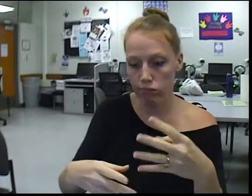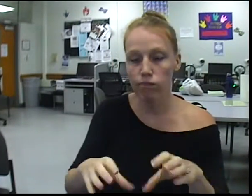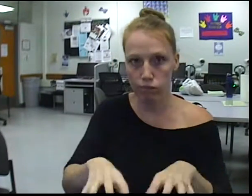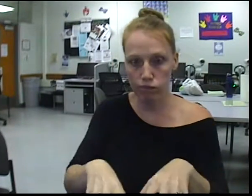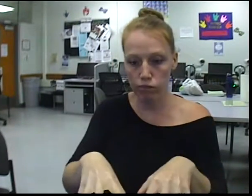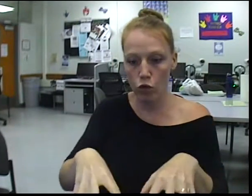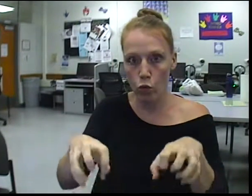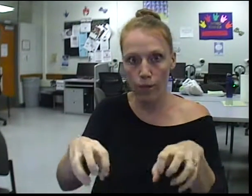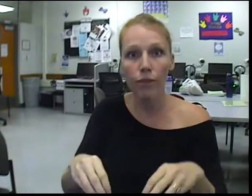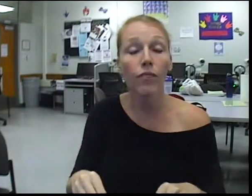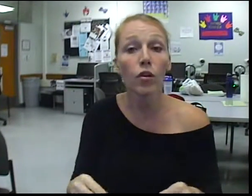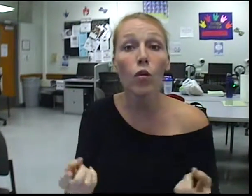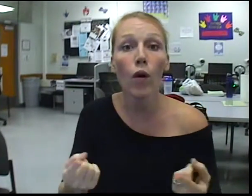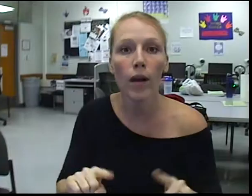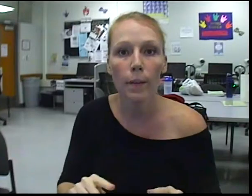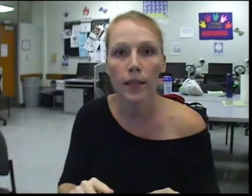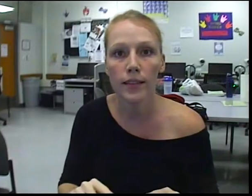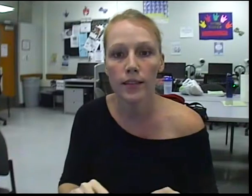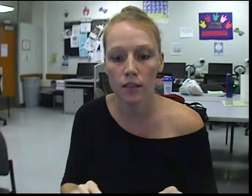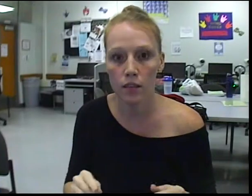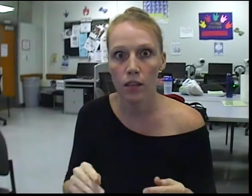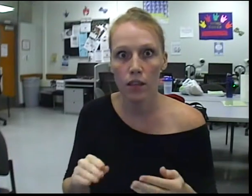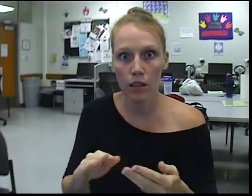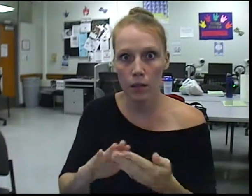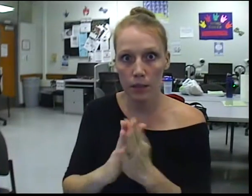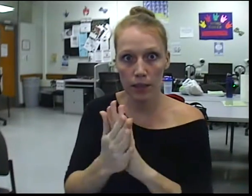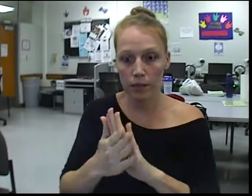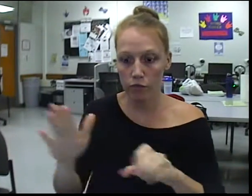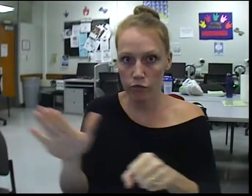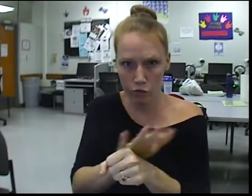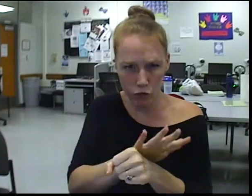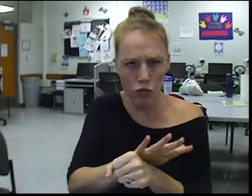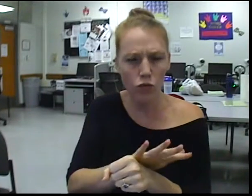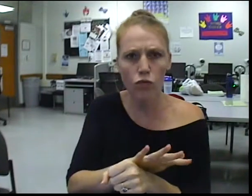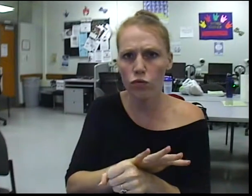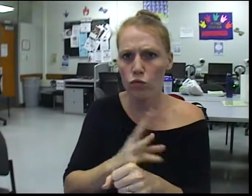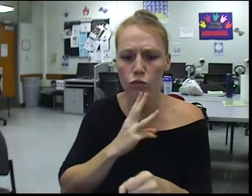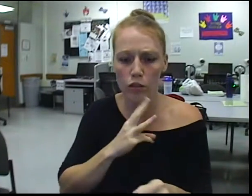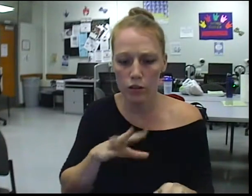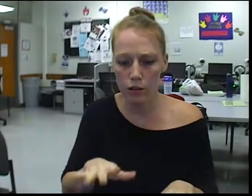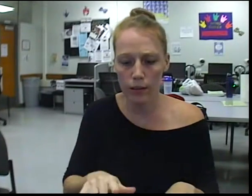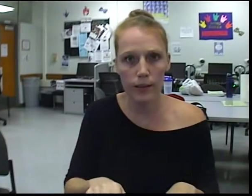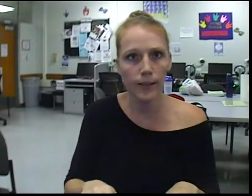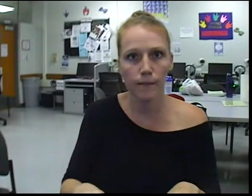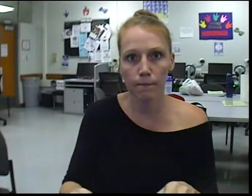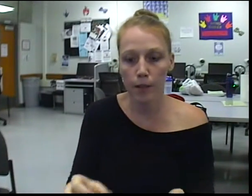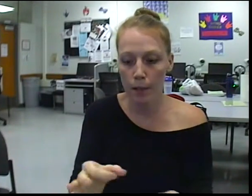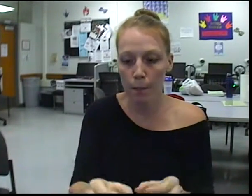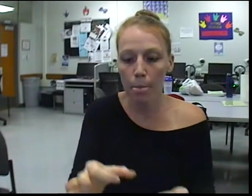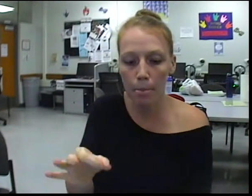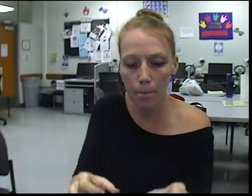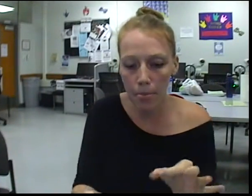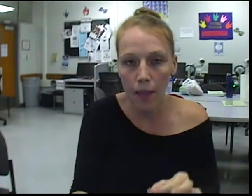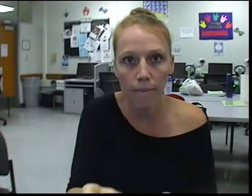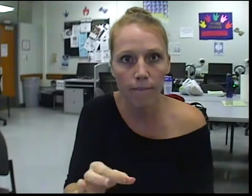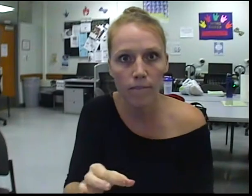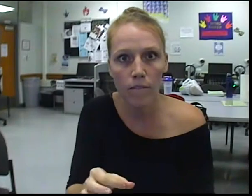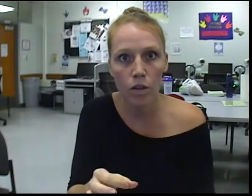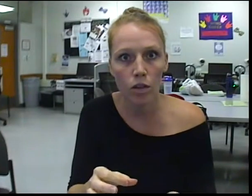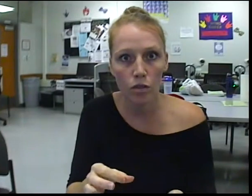pick anything else up. It's got all these nice little air pockets in here that trap the moisture or the water,